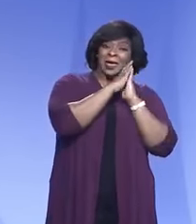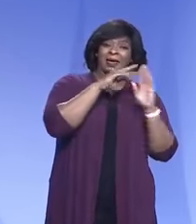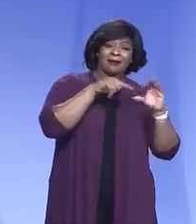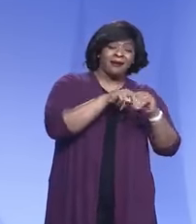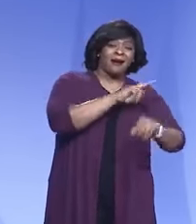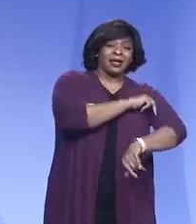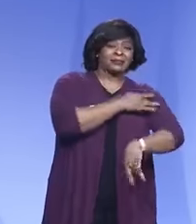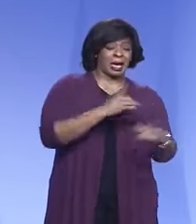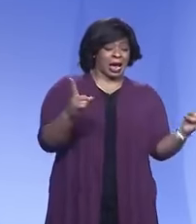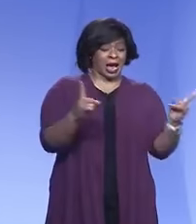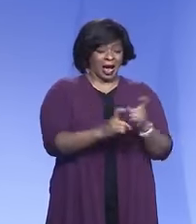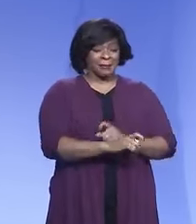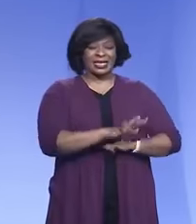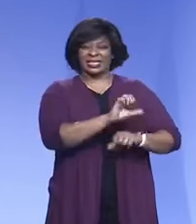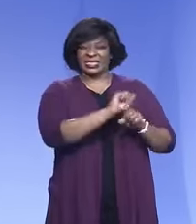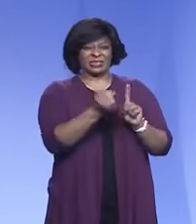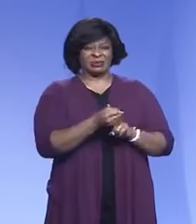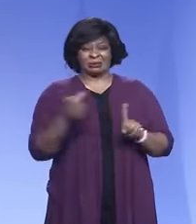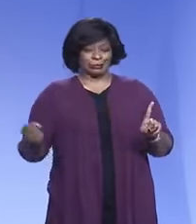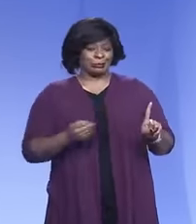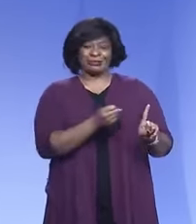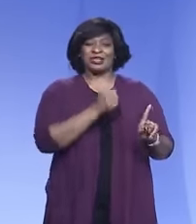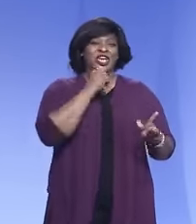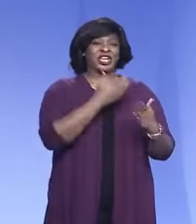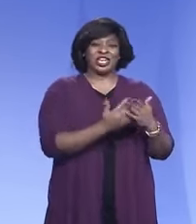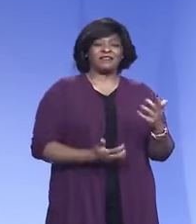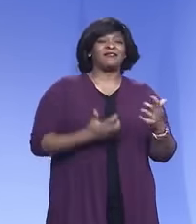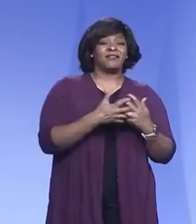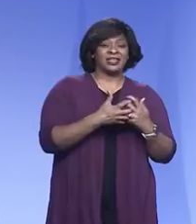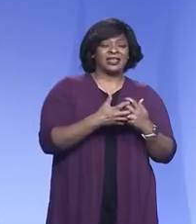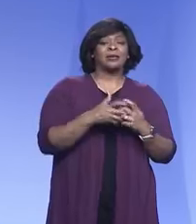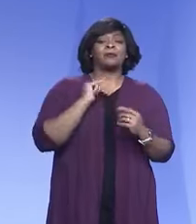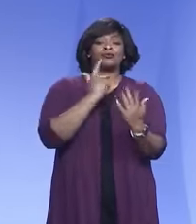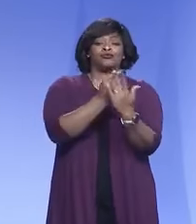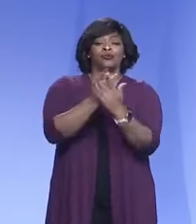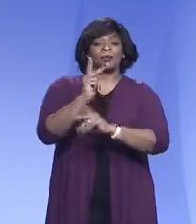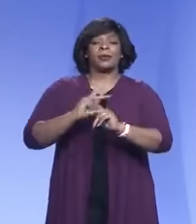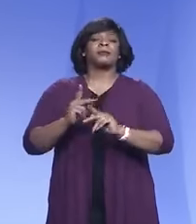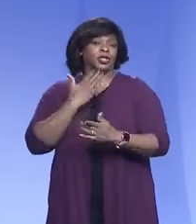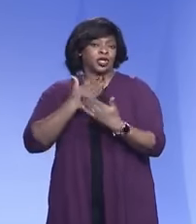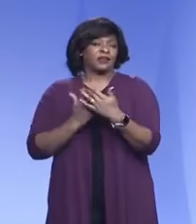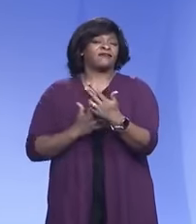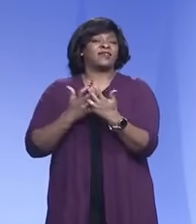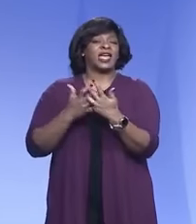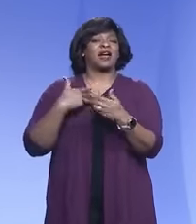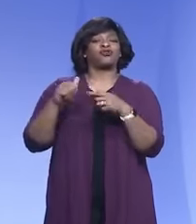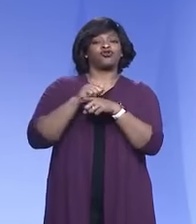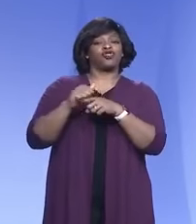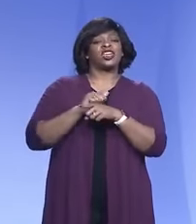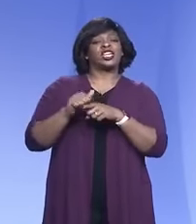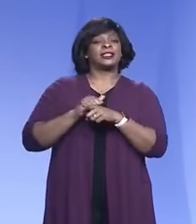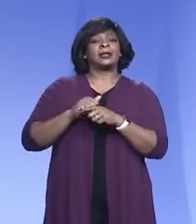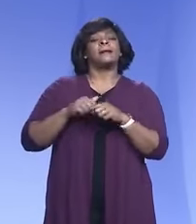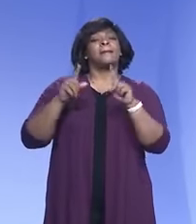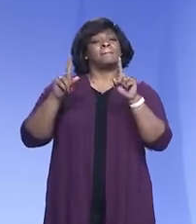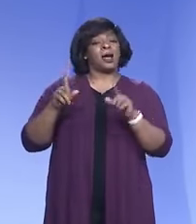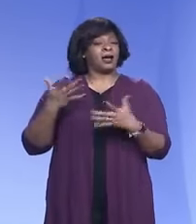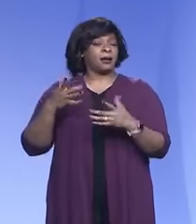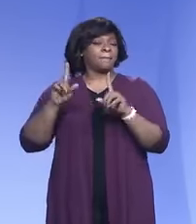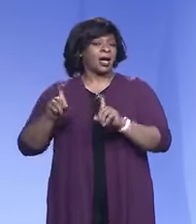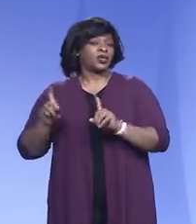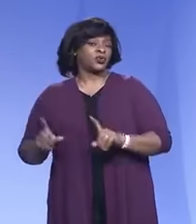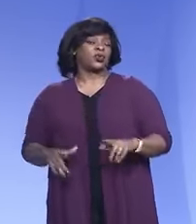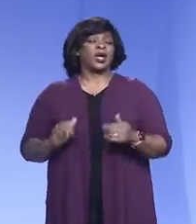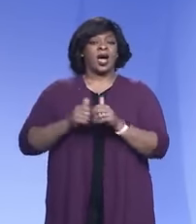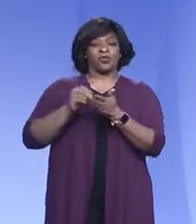complex patient. So there's some training modules that are being developed by the schools. There are some decisions the schools have to make about how